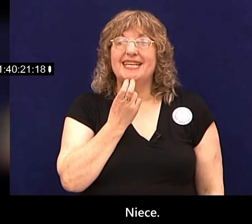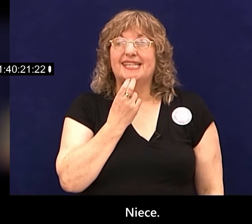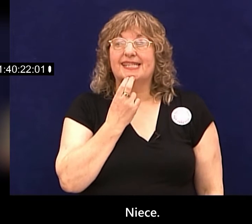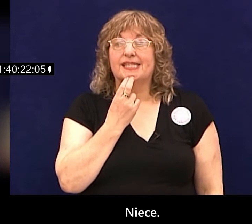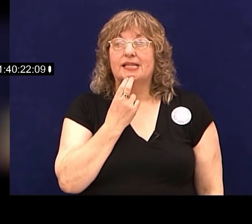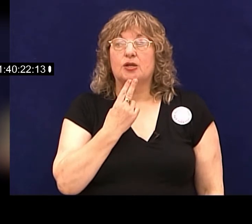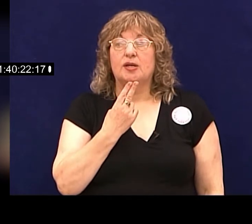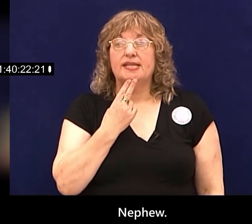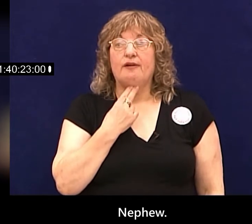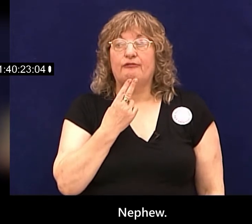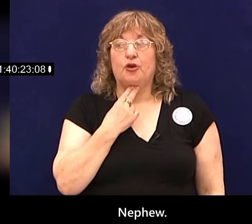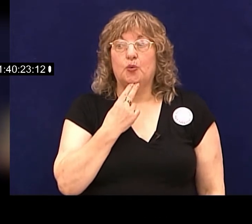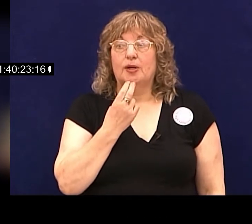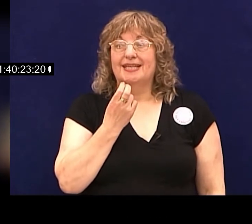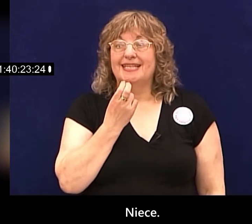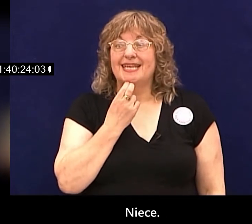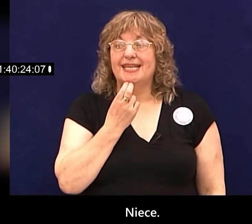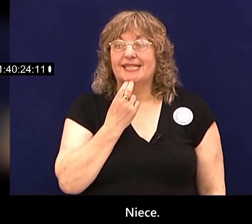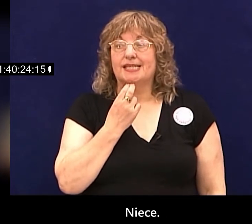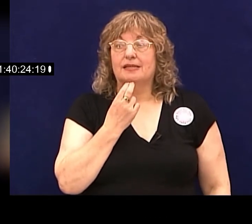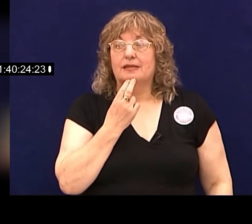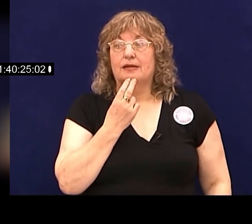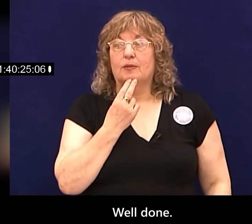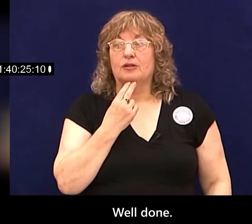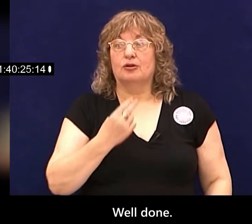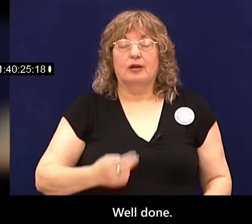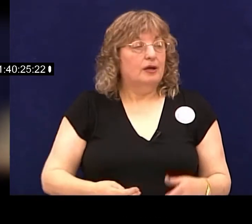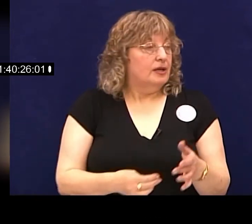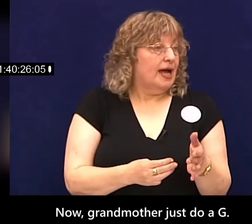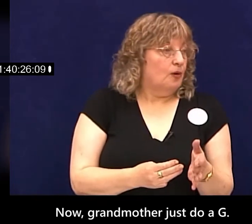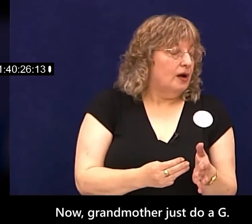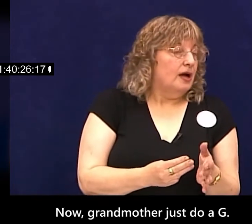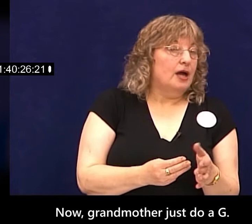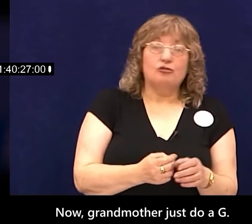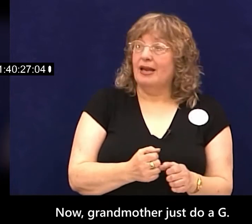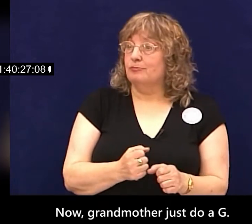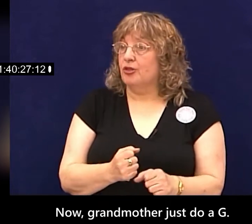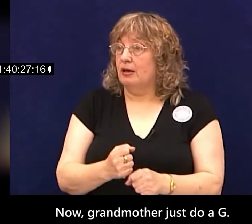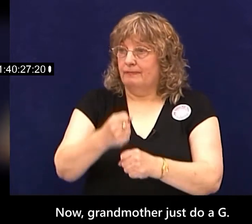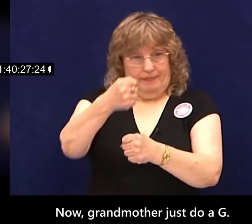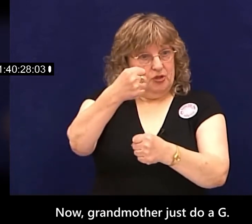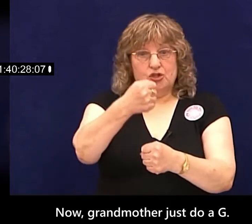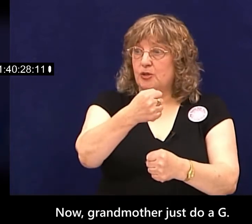niece. Nephew, niece. Well done. Now, grandmother, just do a